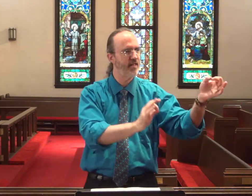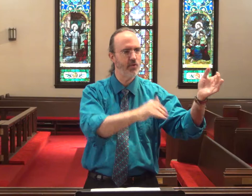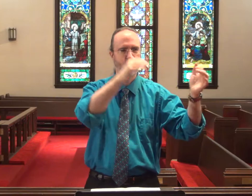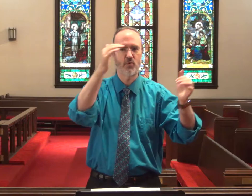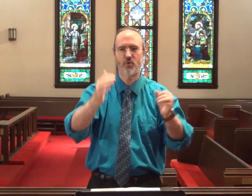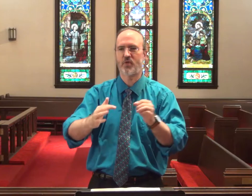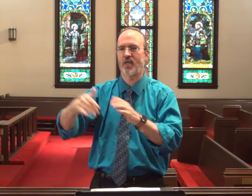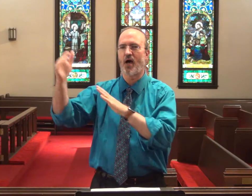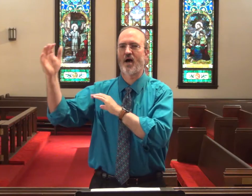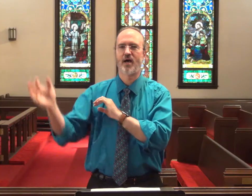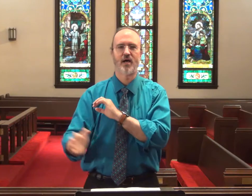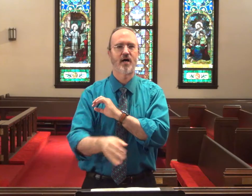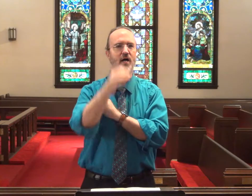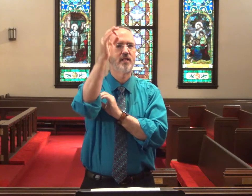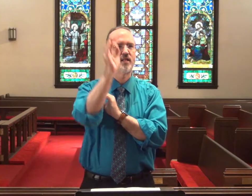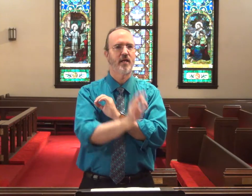Hallelujah, hallelujah,